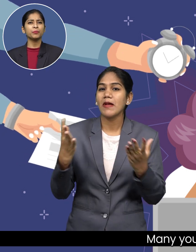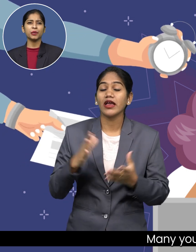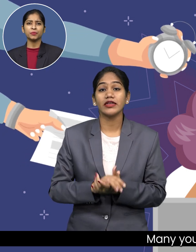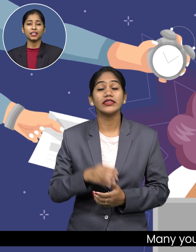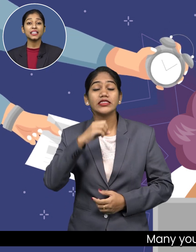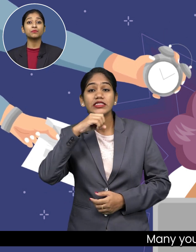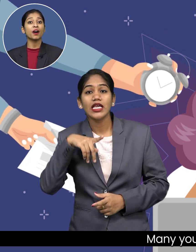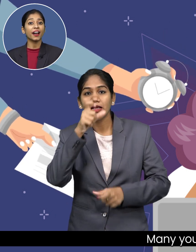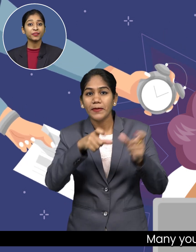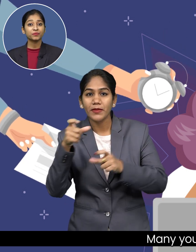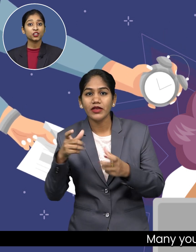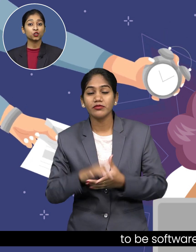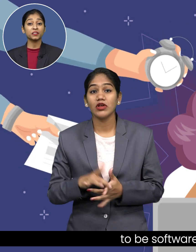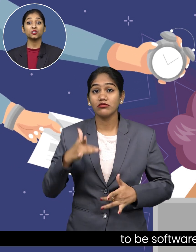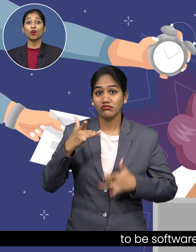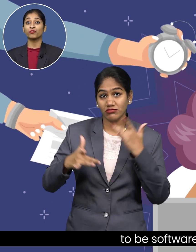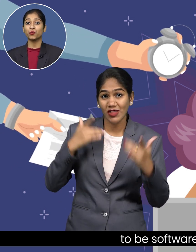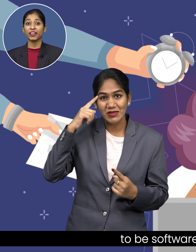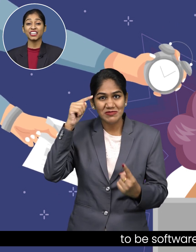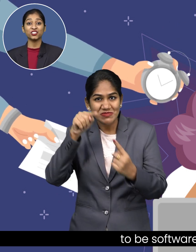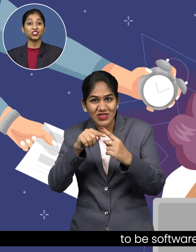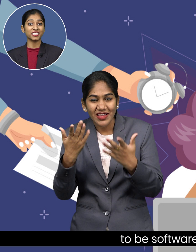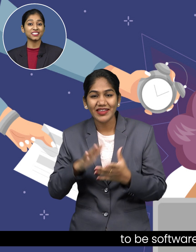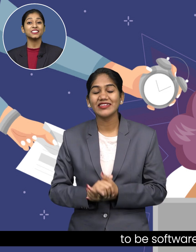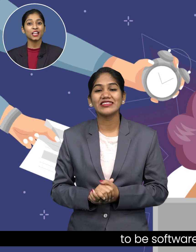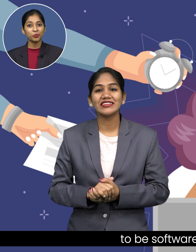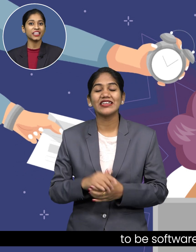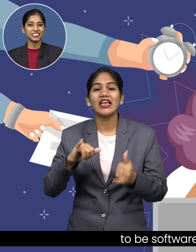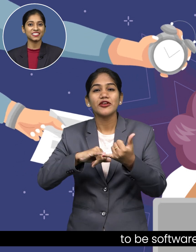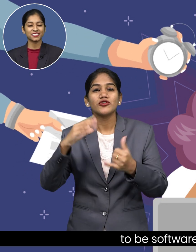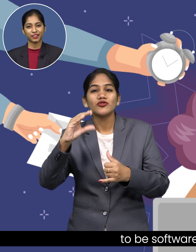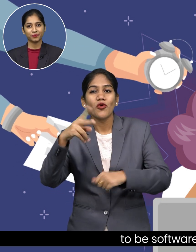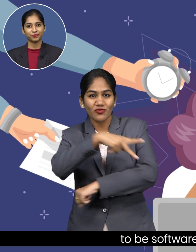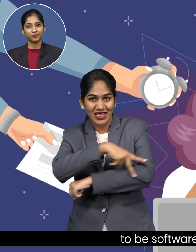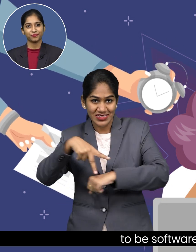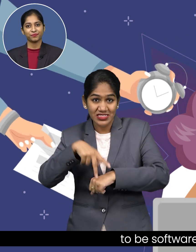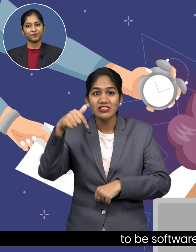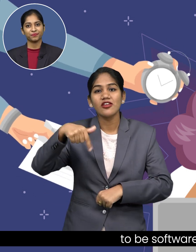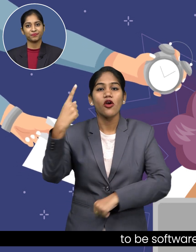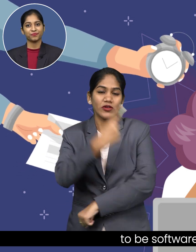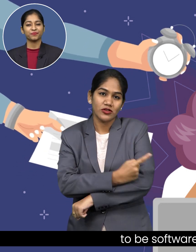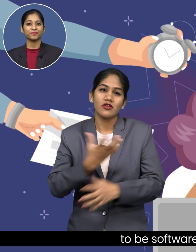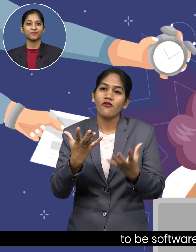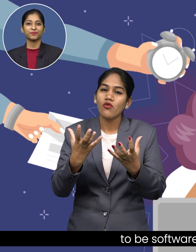Many young people aspire to be software engineers nowadays.